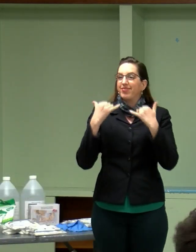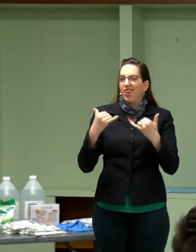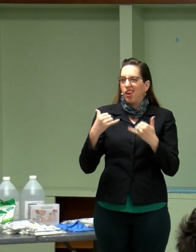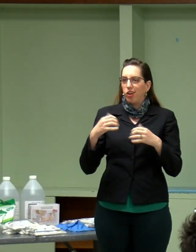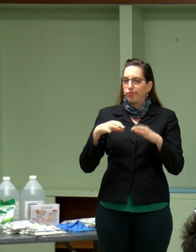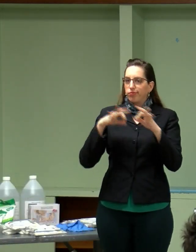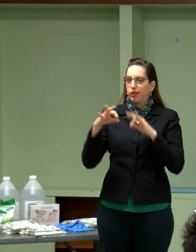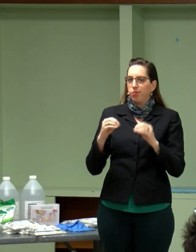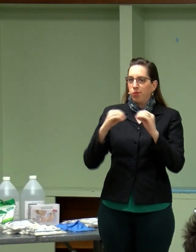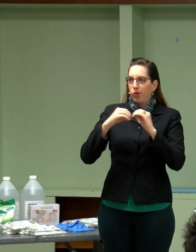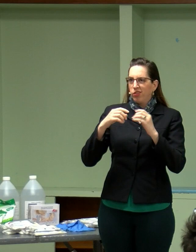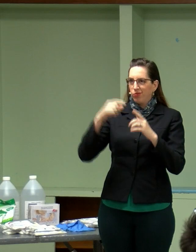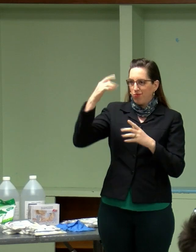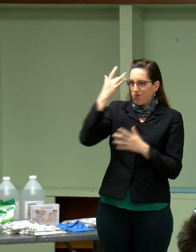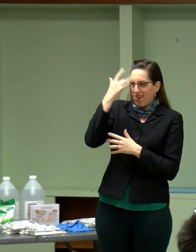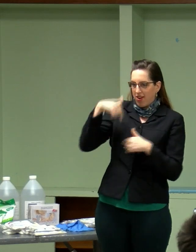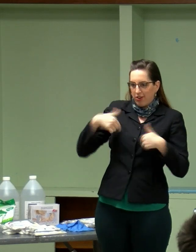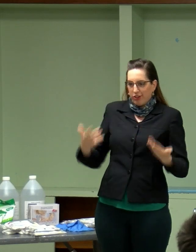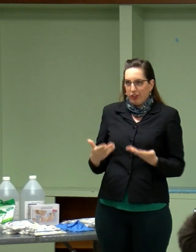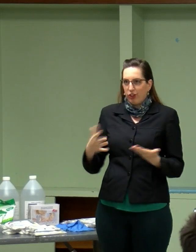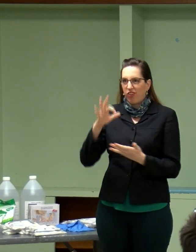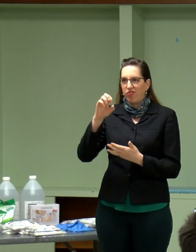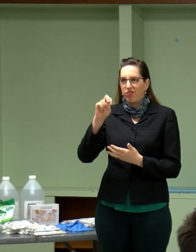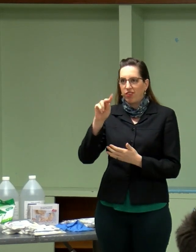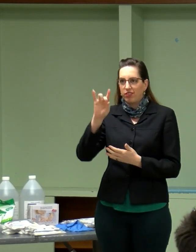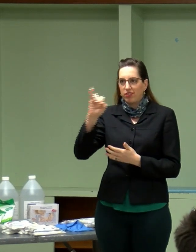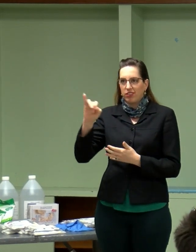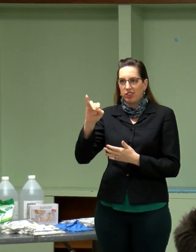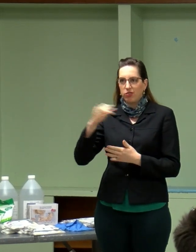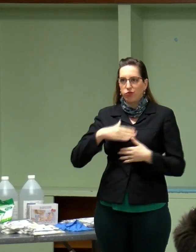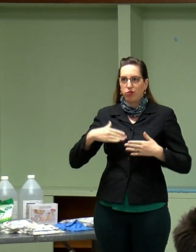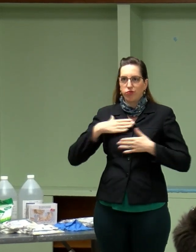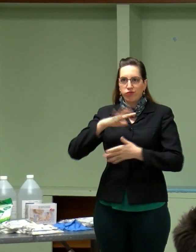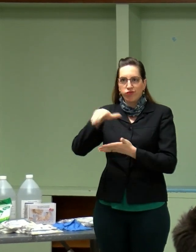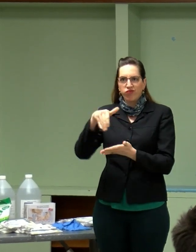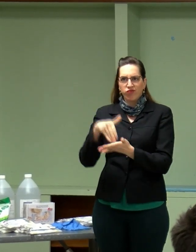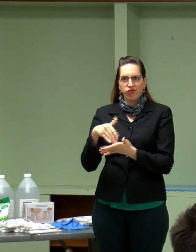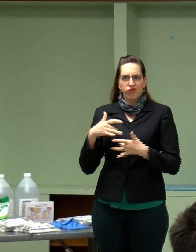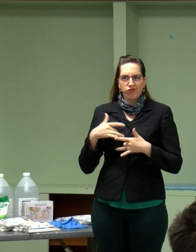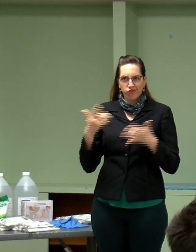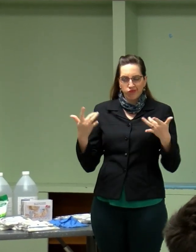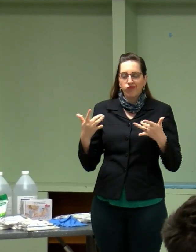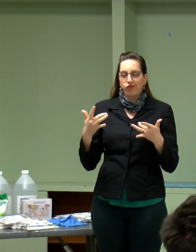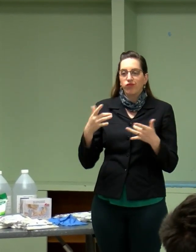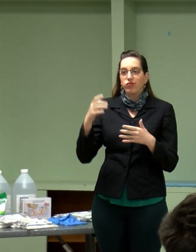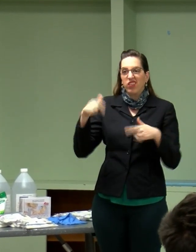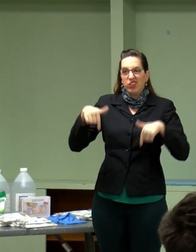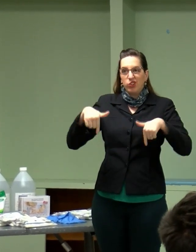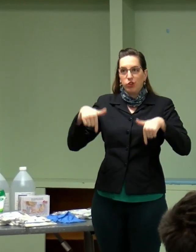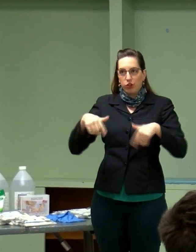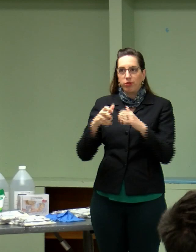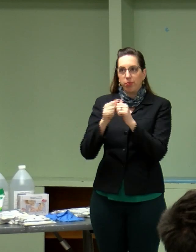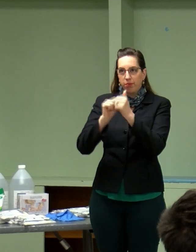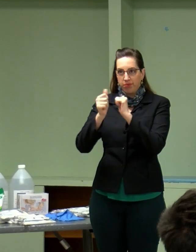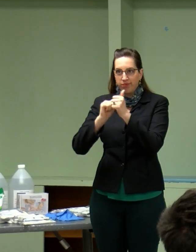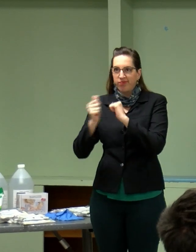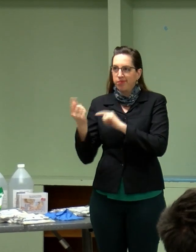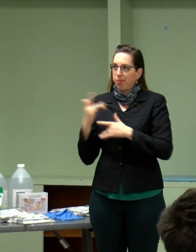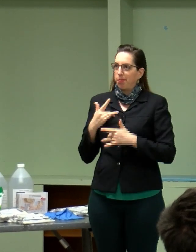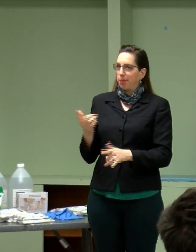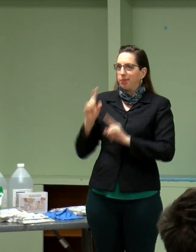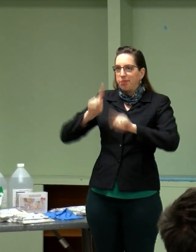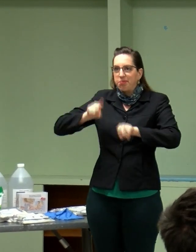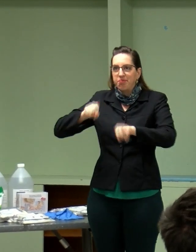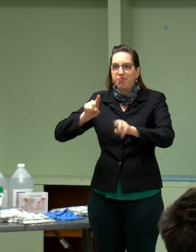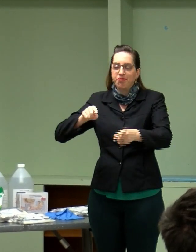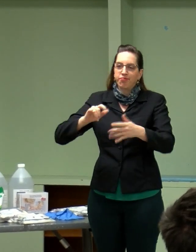at Fonde Recreation Center. And it's a place where athletes normally would attend.